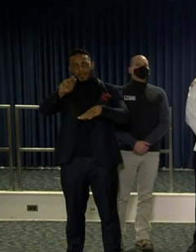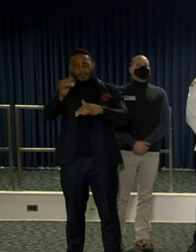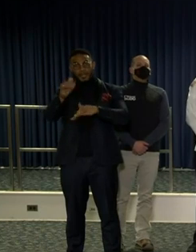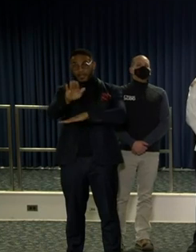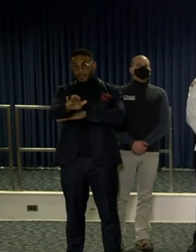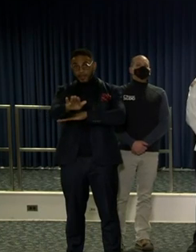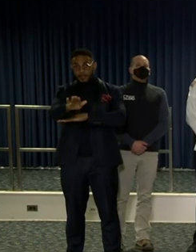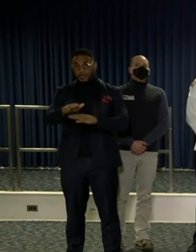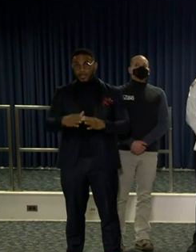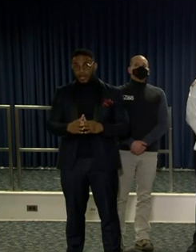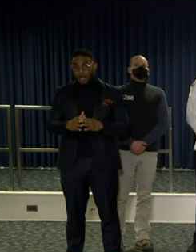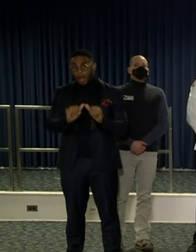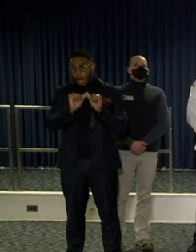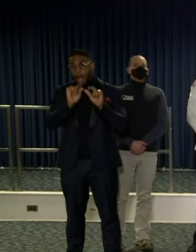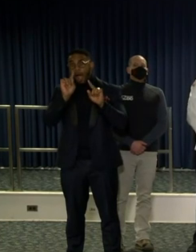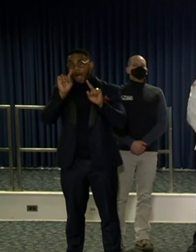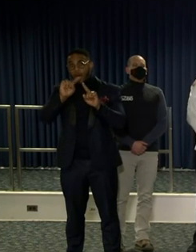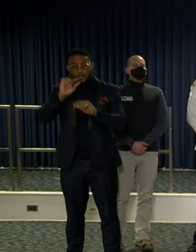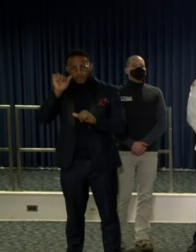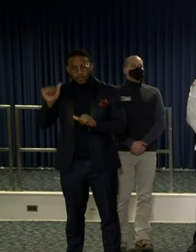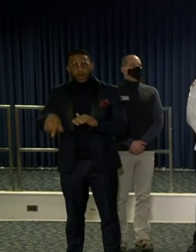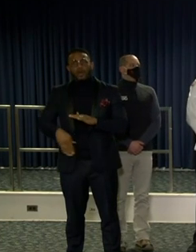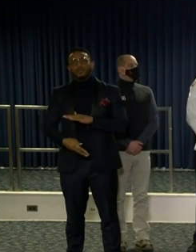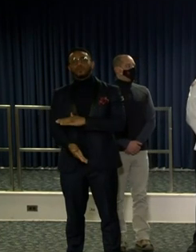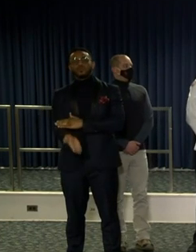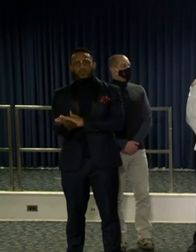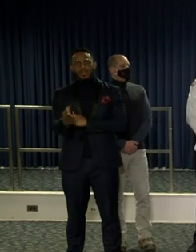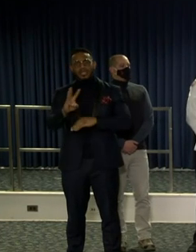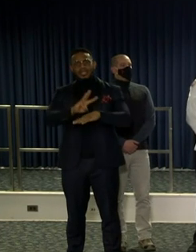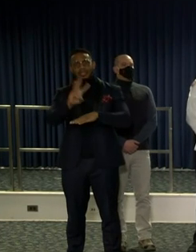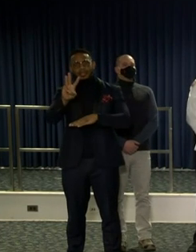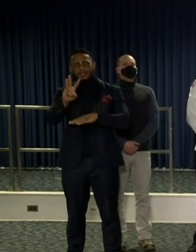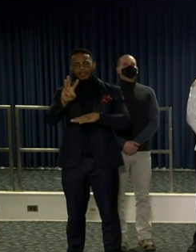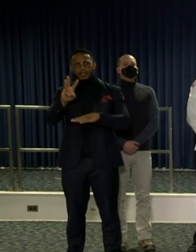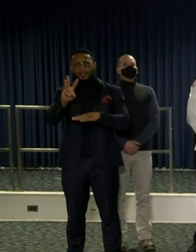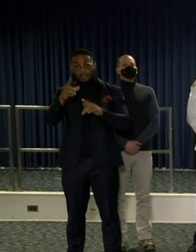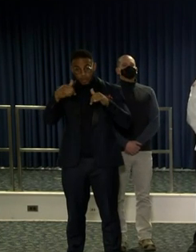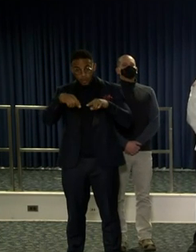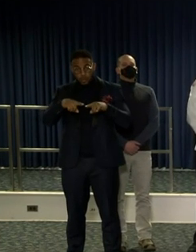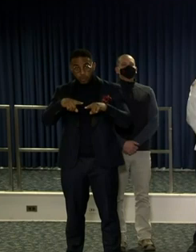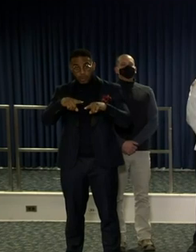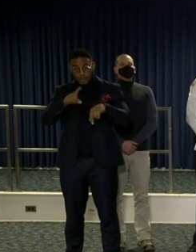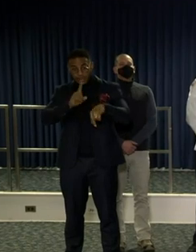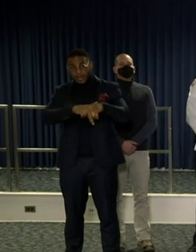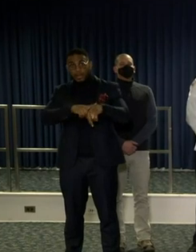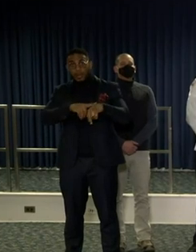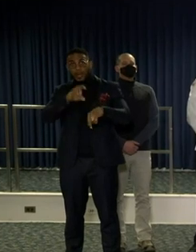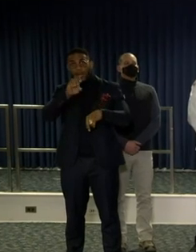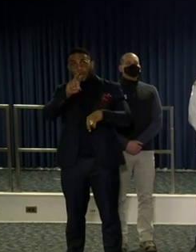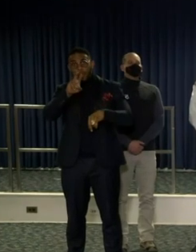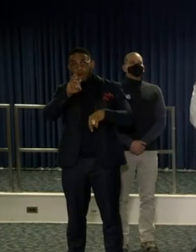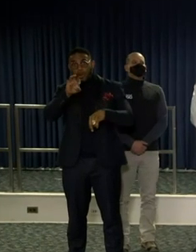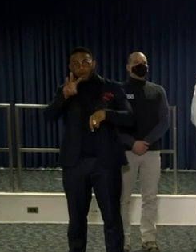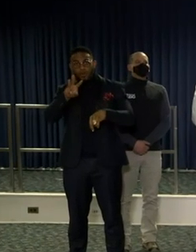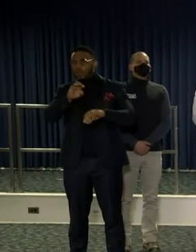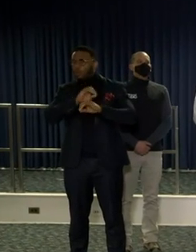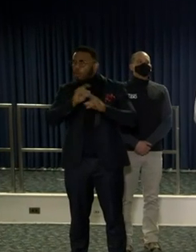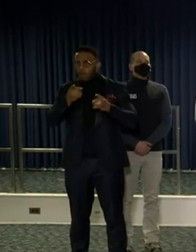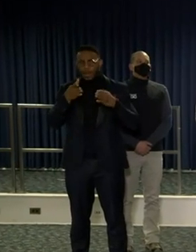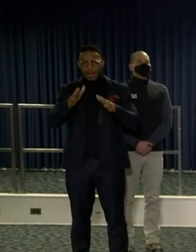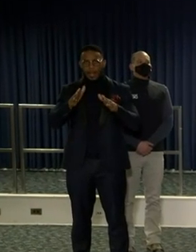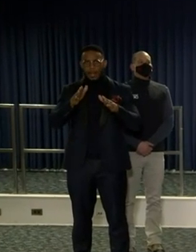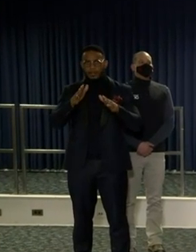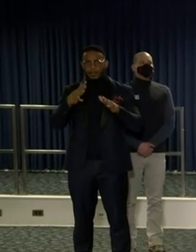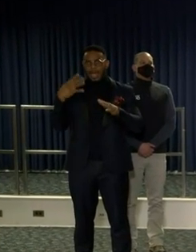this evening, going until 6 a.m. tomorrow morning. During the curfew, no one is allowed to